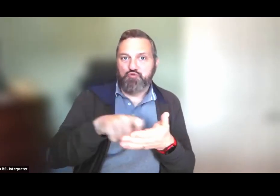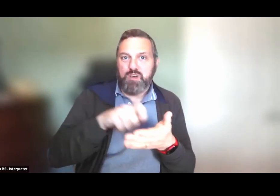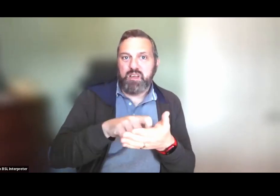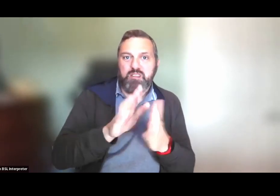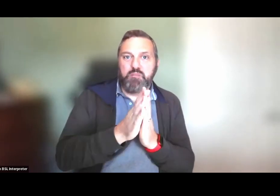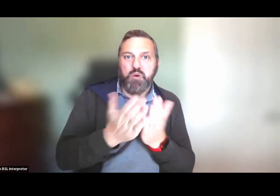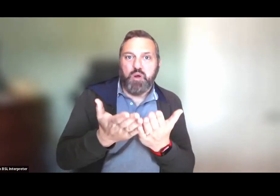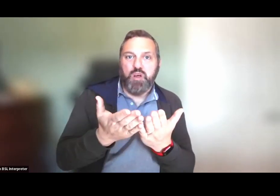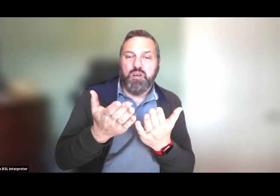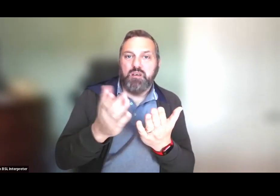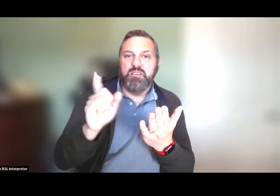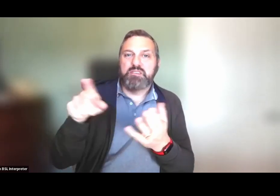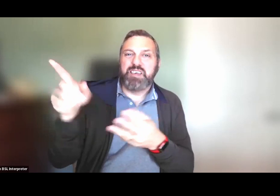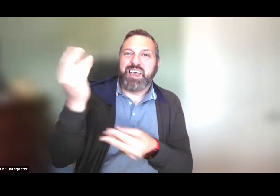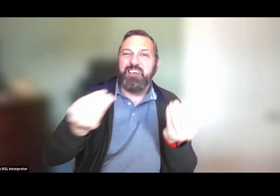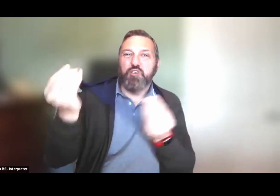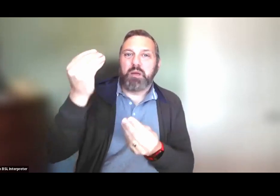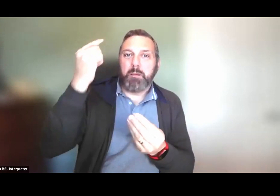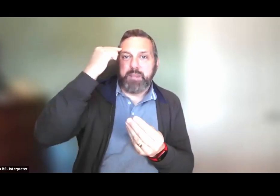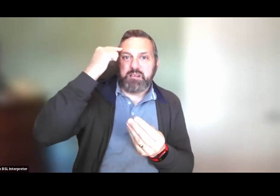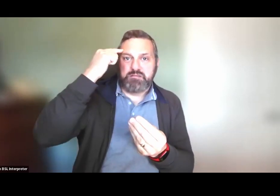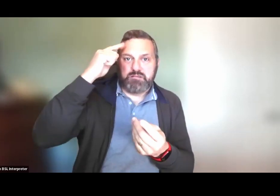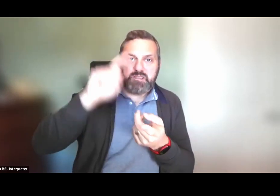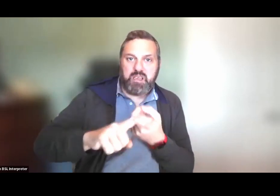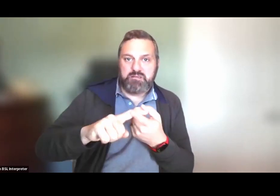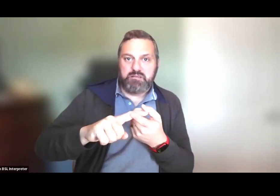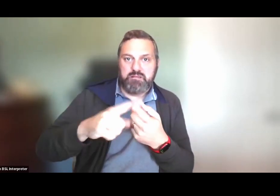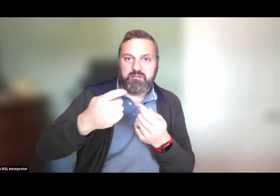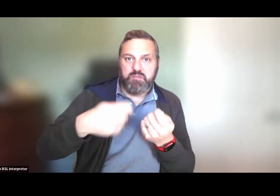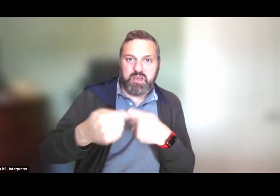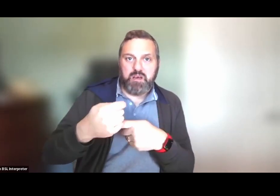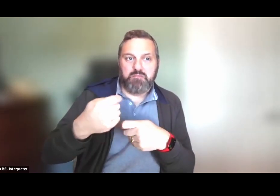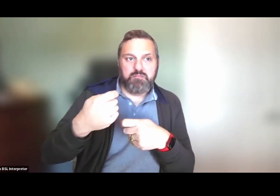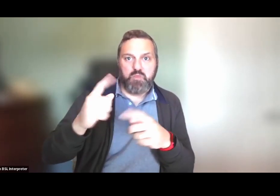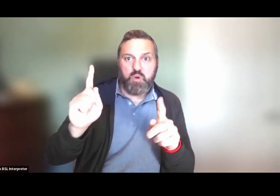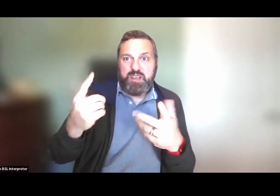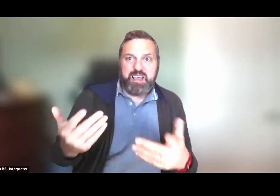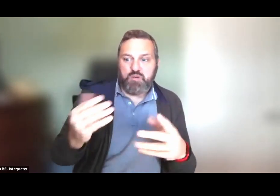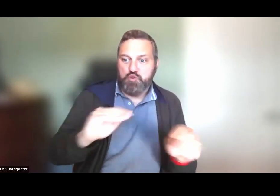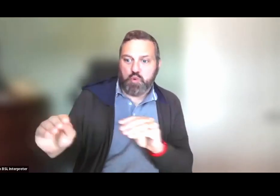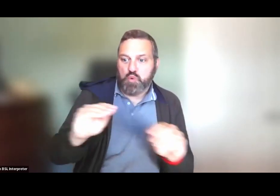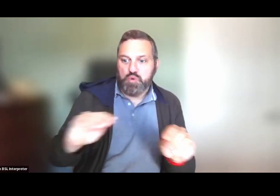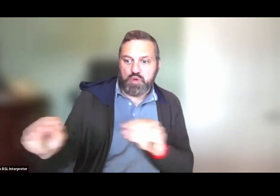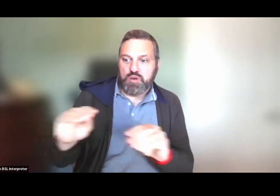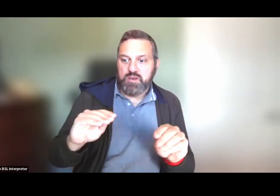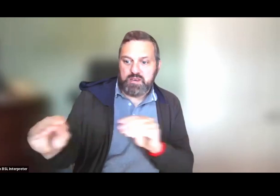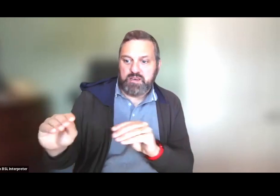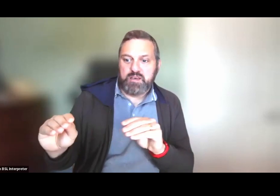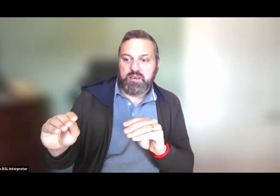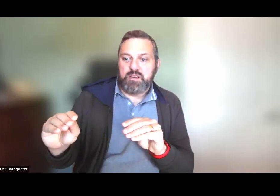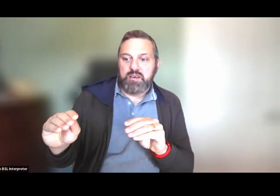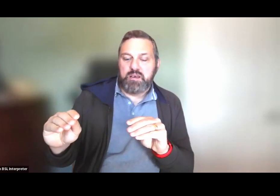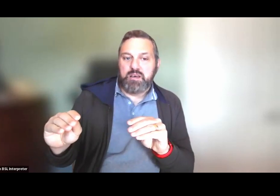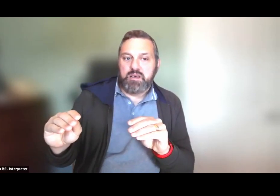economic mindset, the way of thinking that keeps on getting taught and is still taught